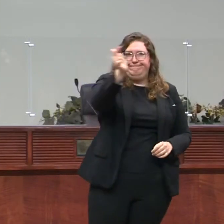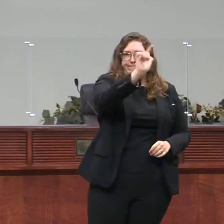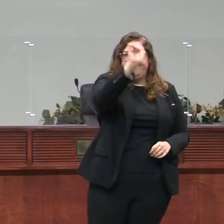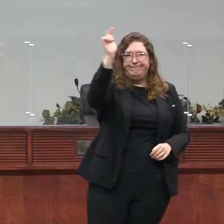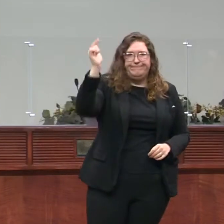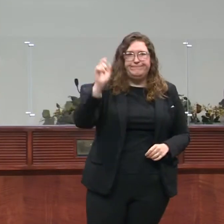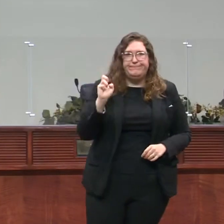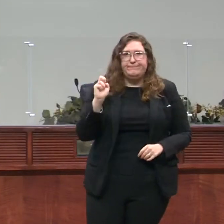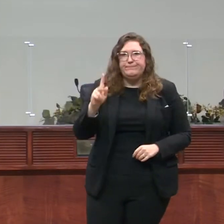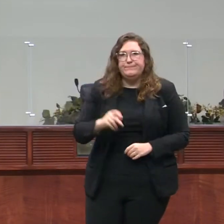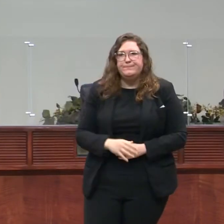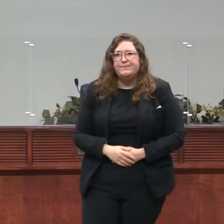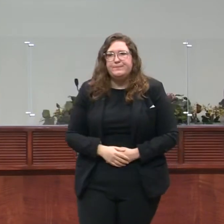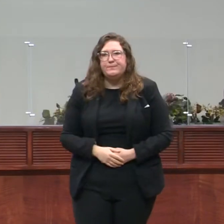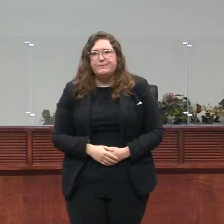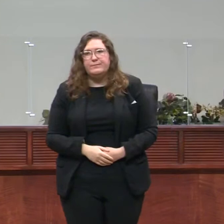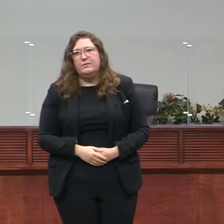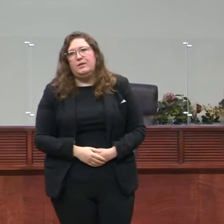way. All right.